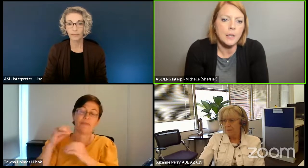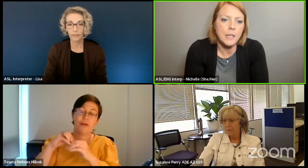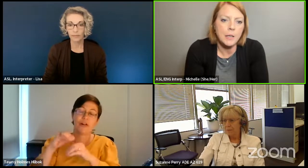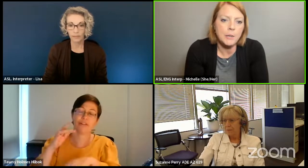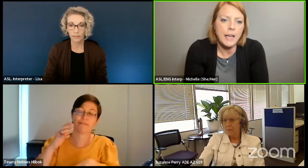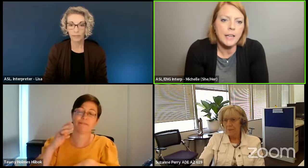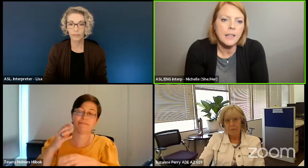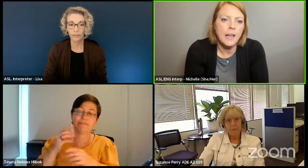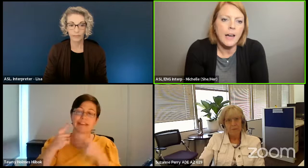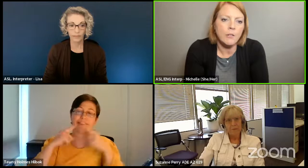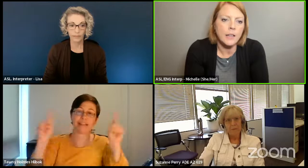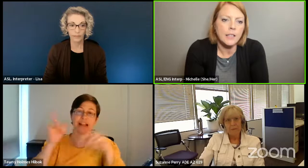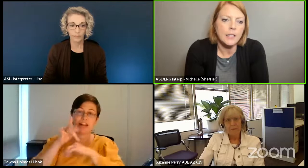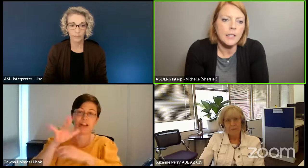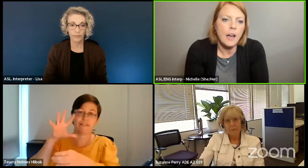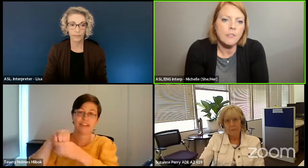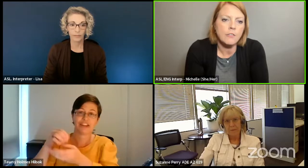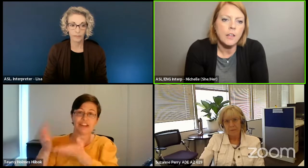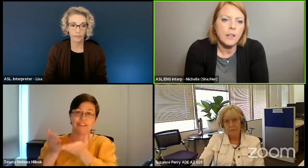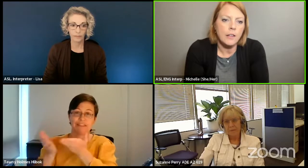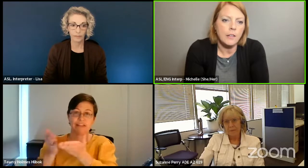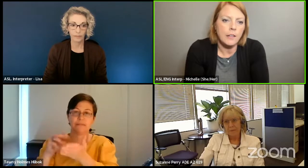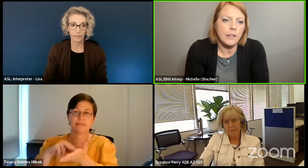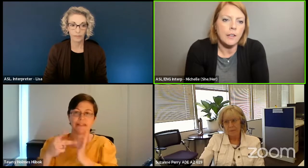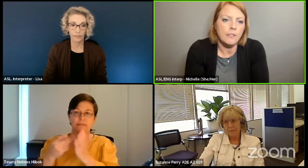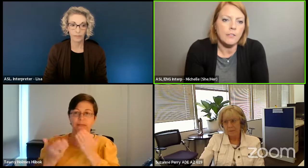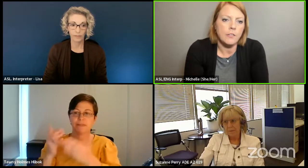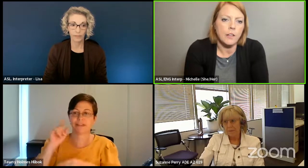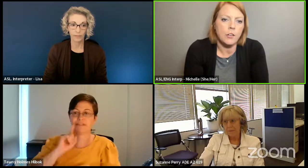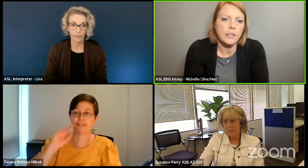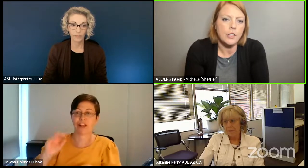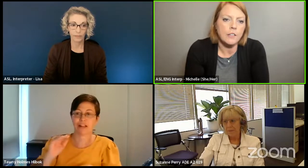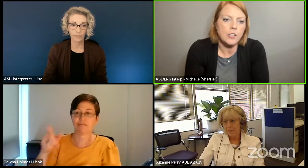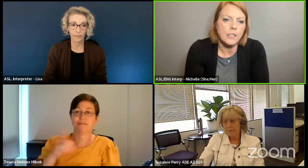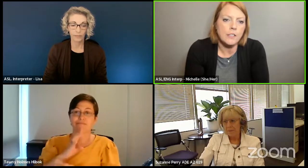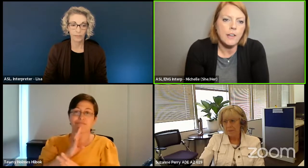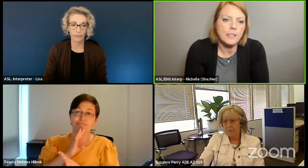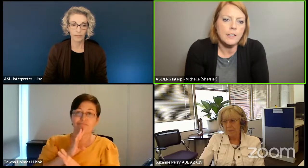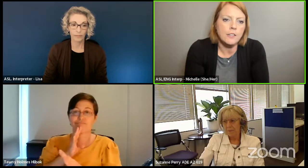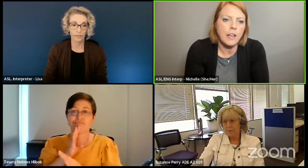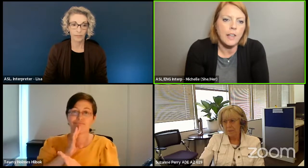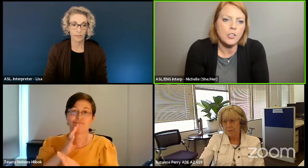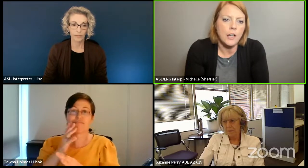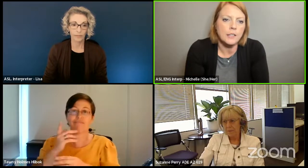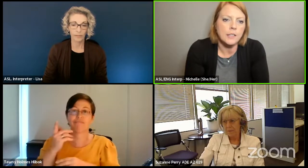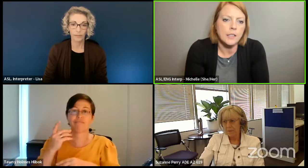of an IEP plan. Ironically enough, if early intervention